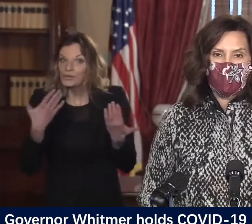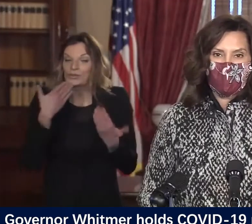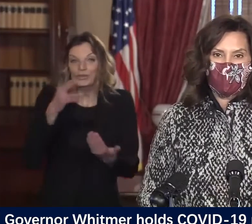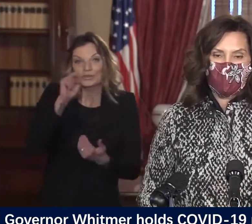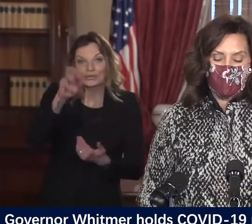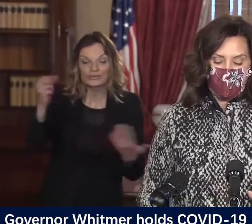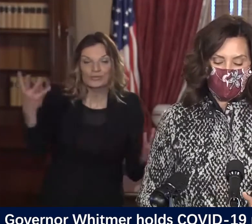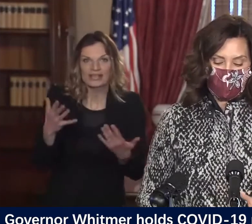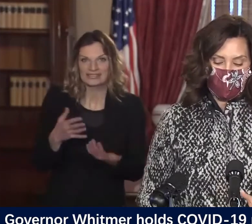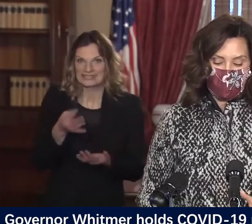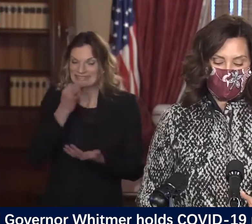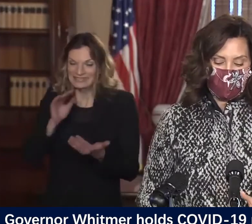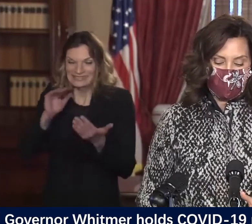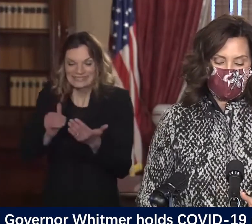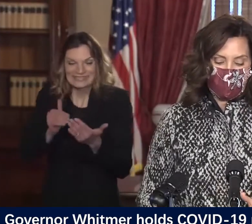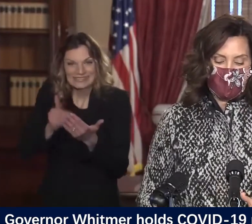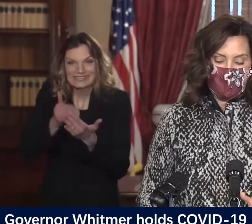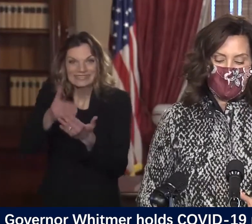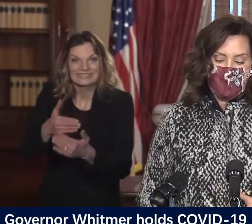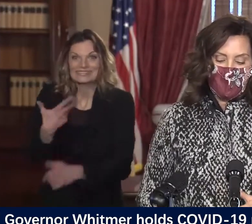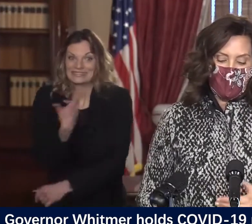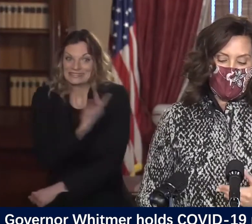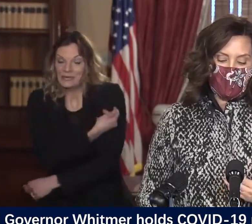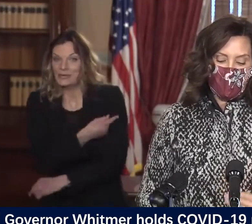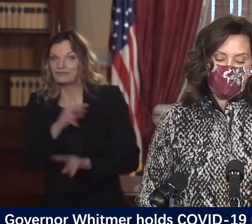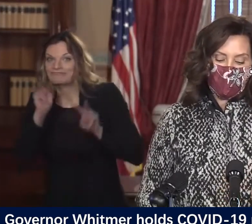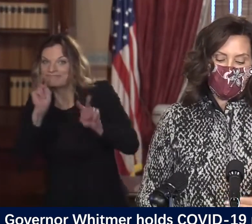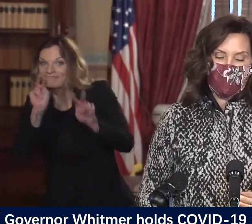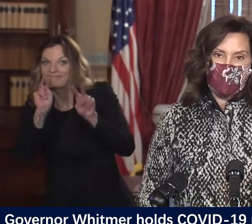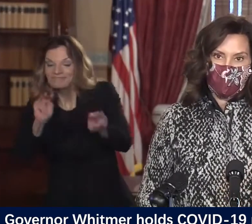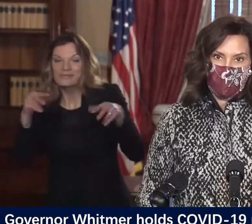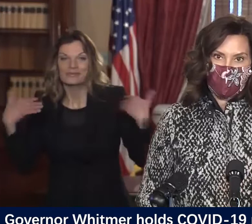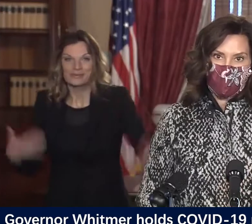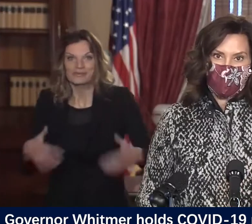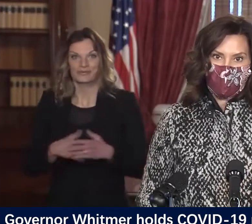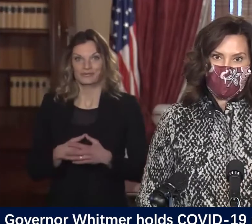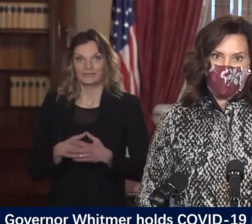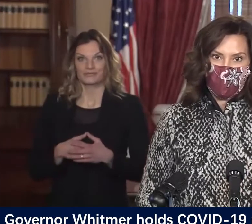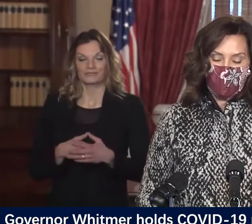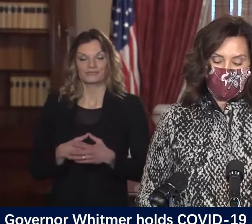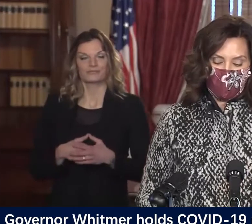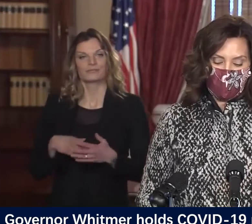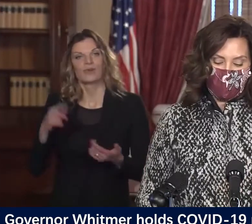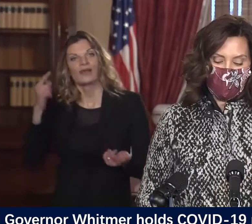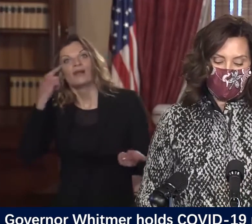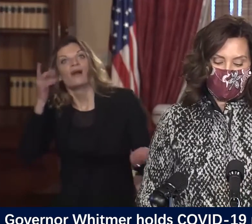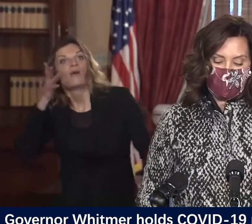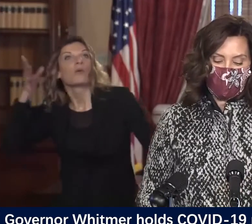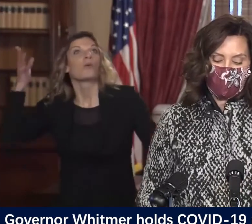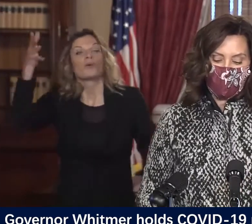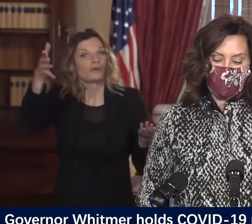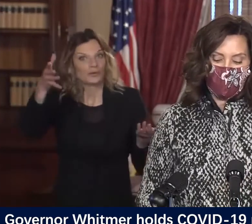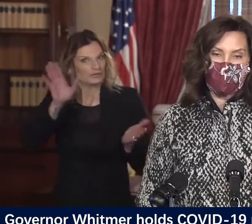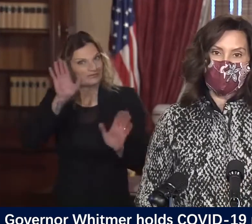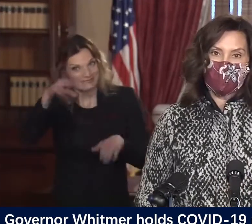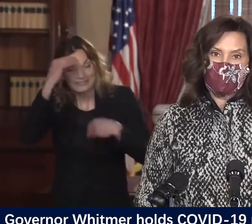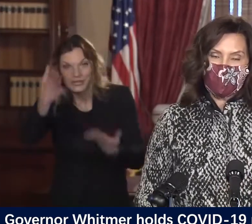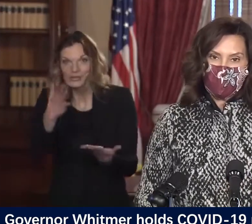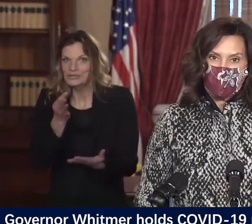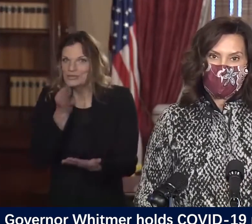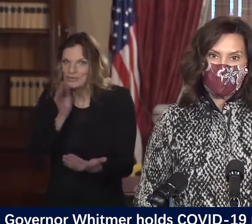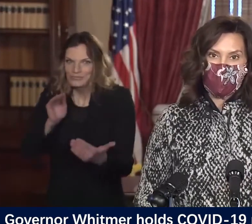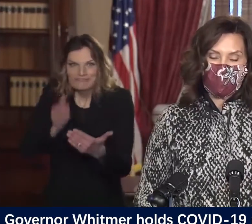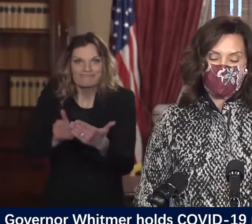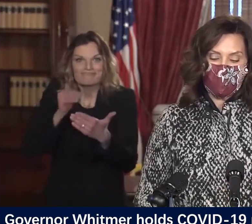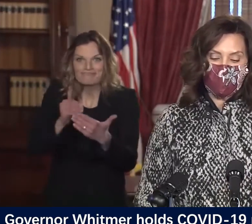incredible breakthroughs when it comes to vaccines. We are closer than ever to the day that we begin distributing